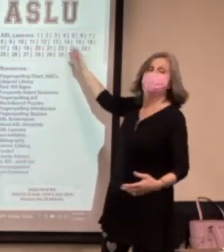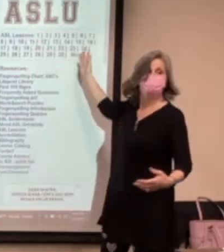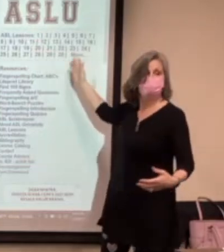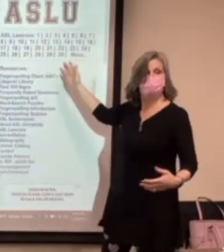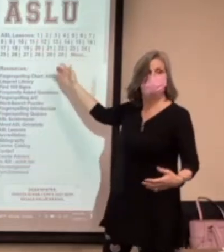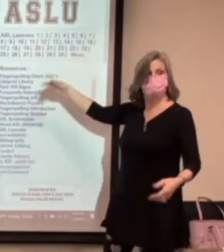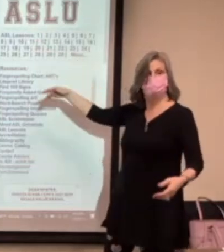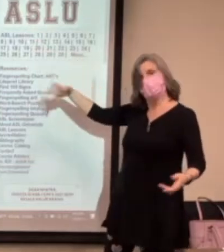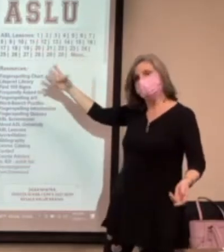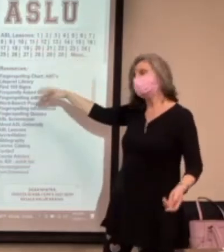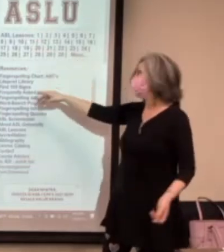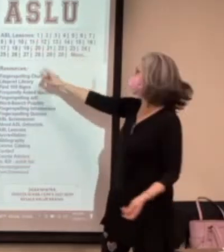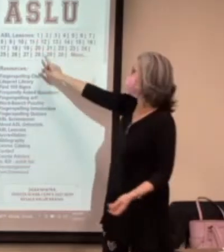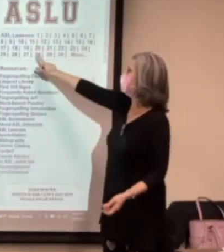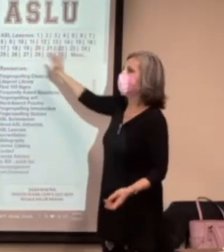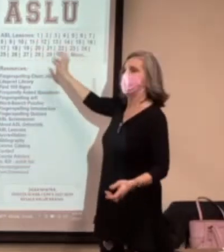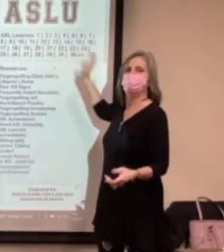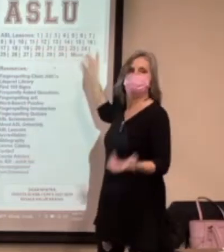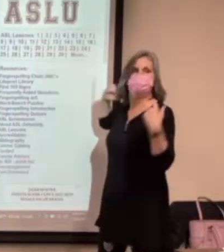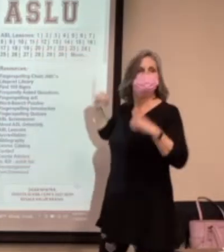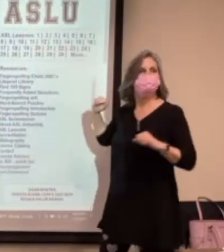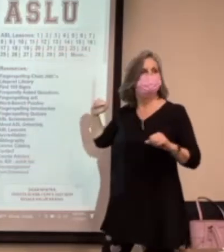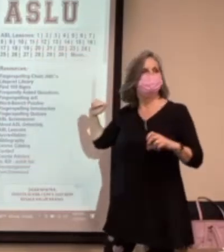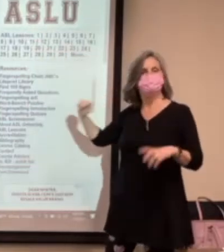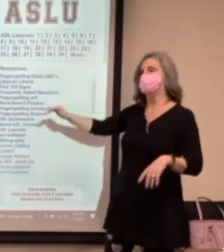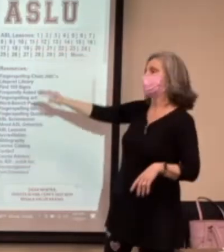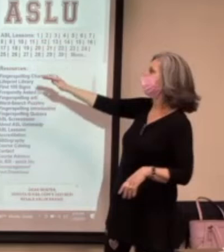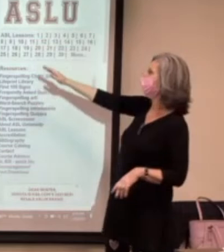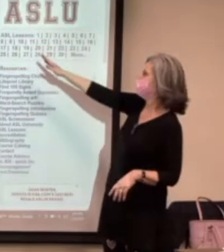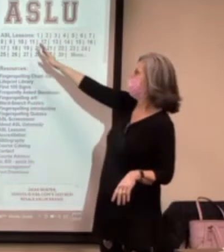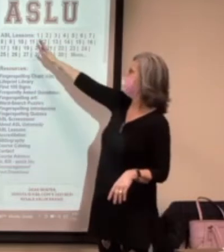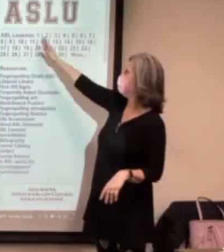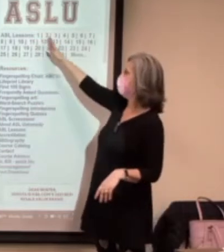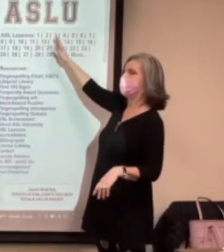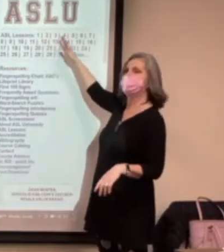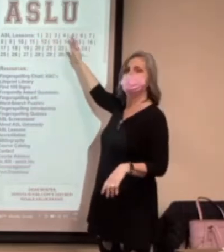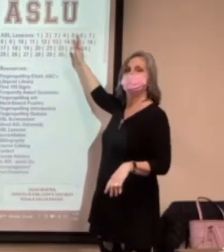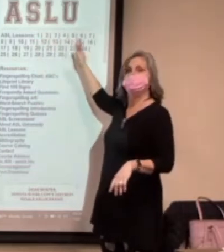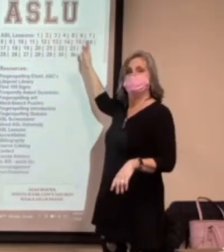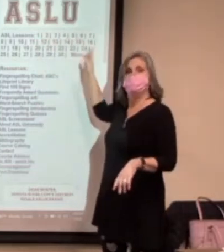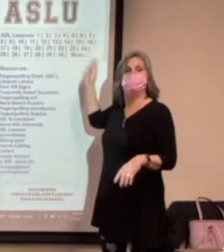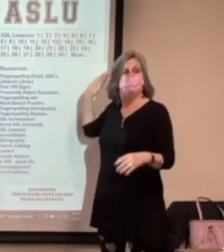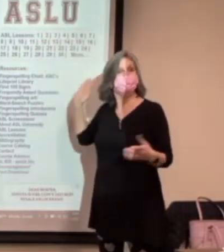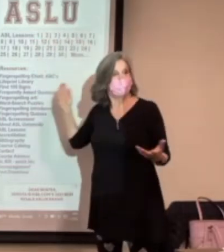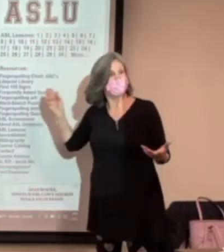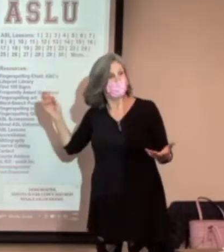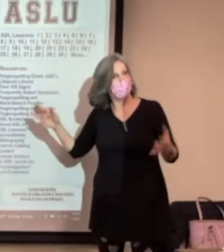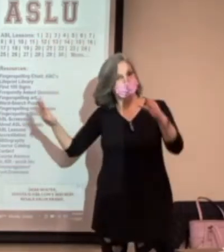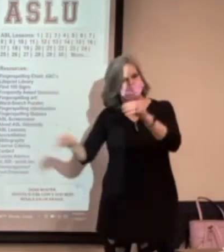order, or you could be randomized and click on any of the lessons that looked interesting. Obviously, as you go, the more intense they'll get, and you'll